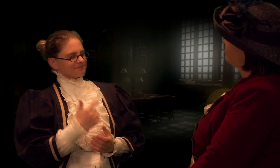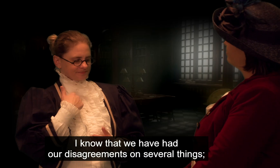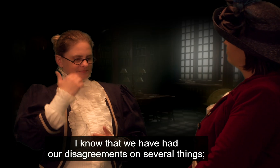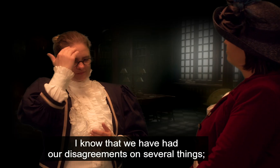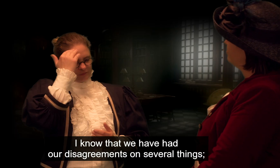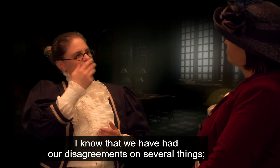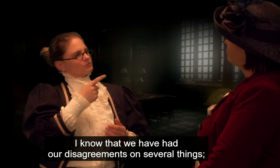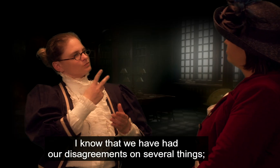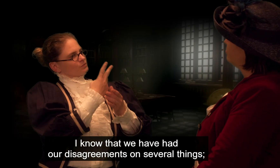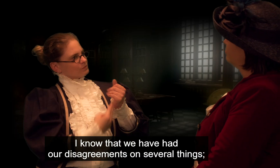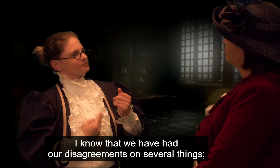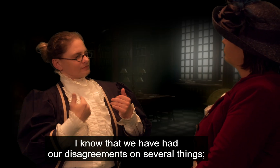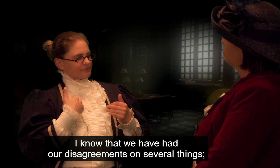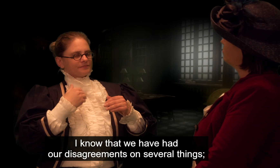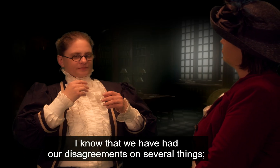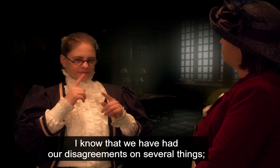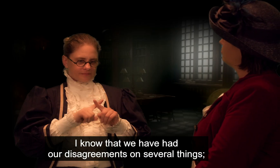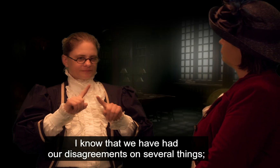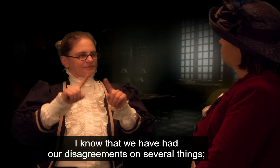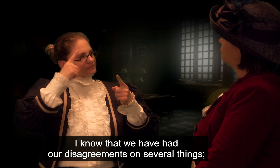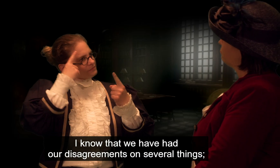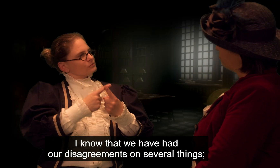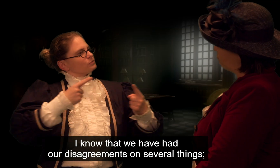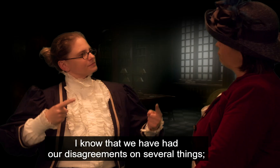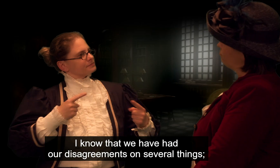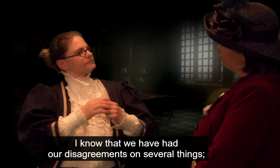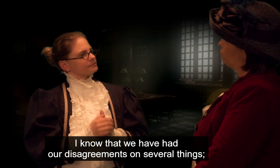I know that we have had our disagreements on several things.